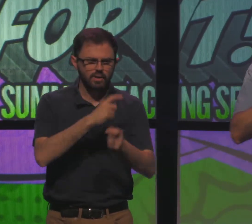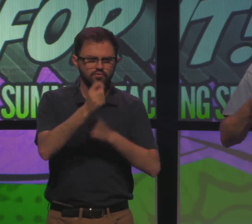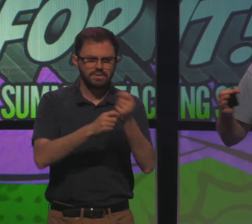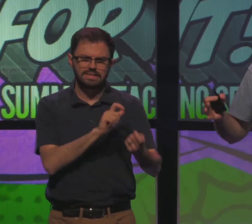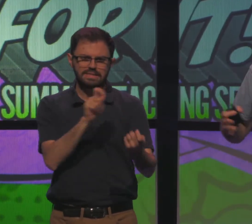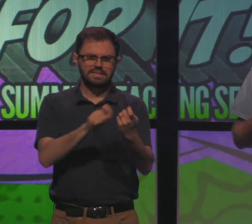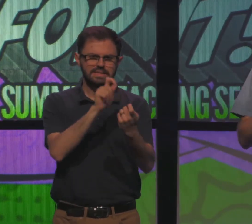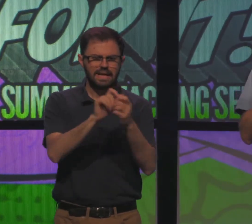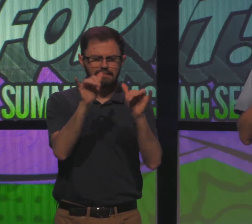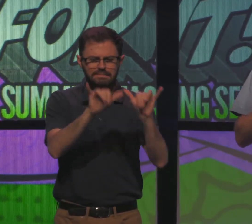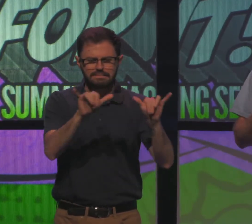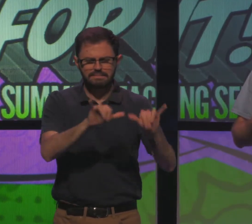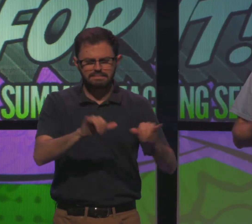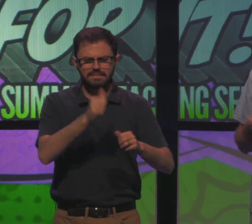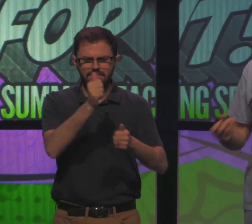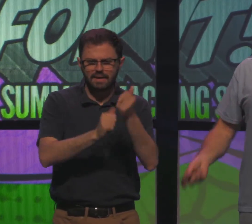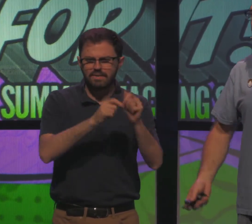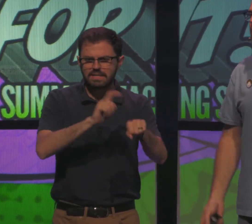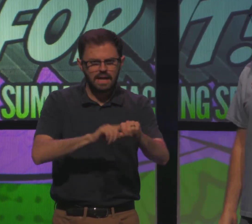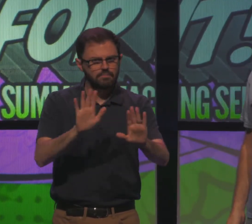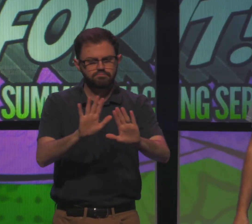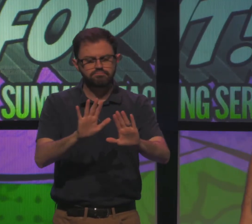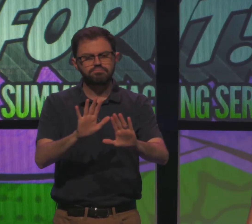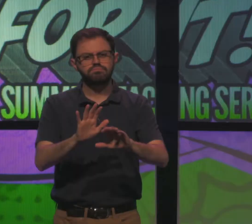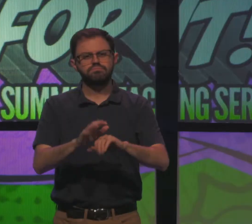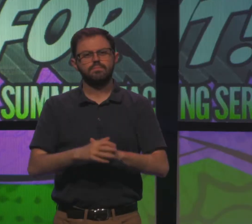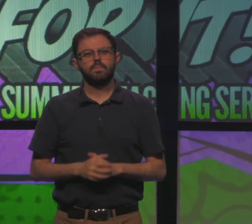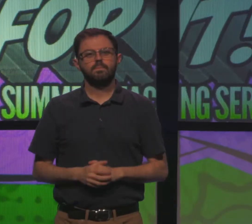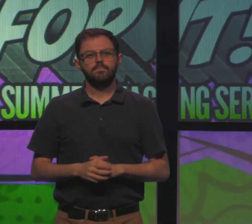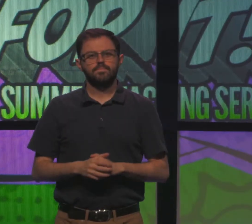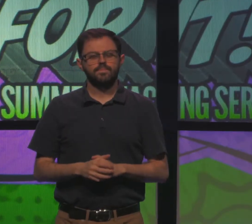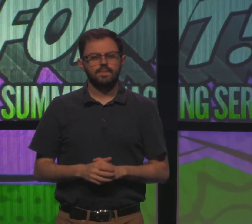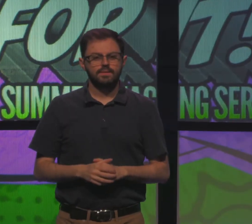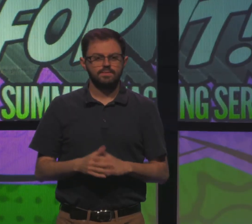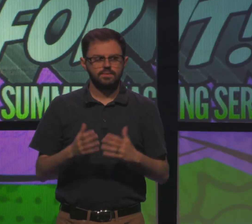water. And now for those of you that are like, Ryan,